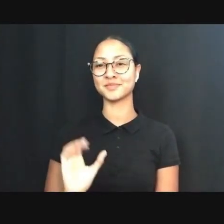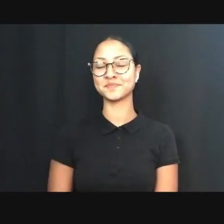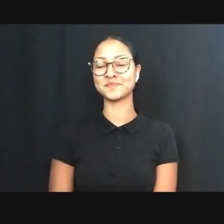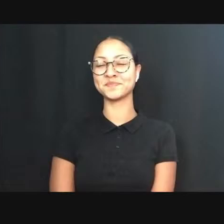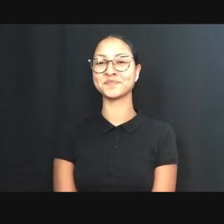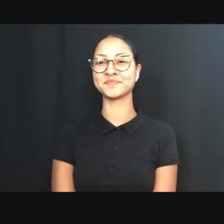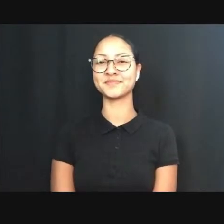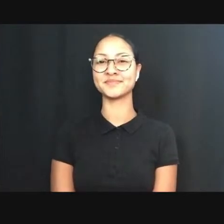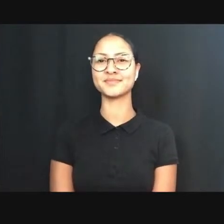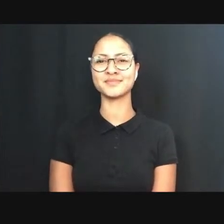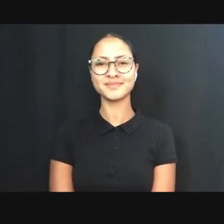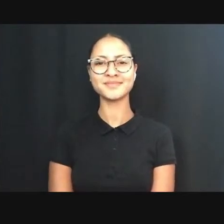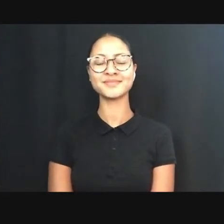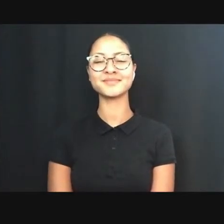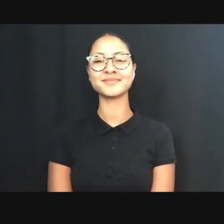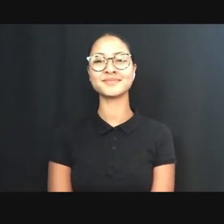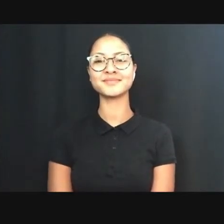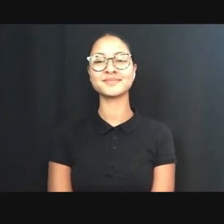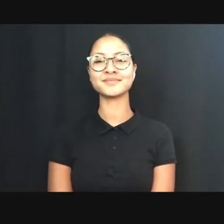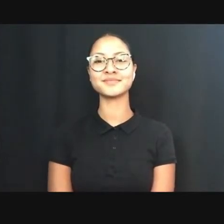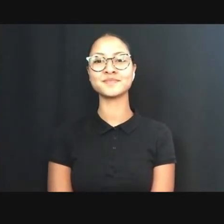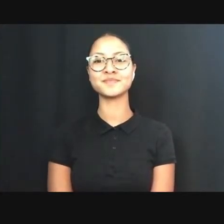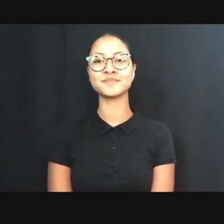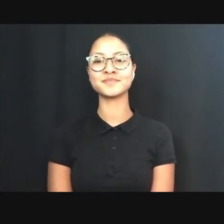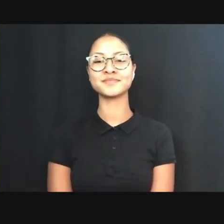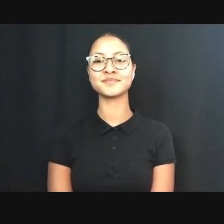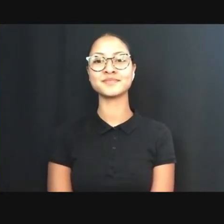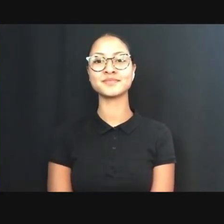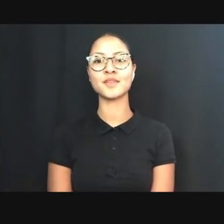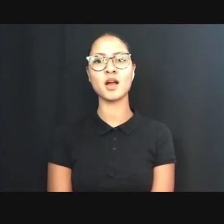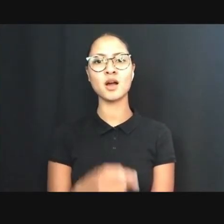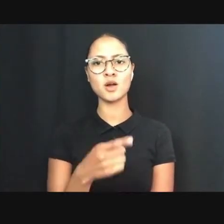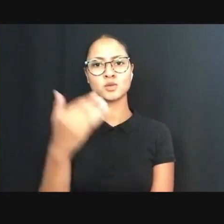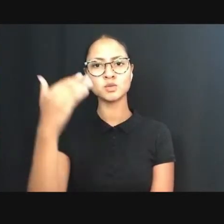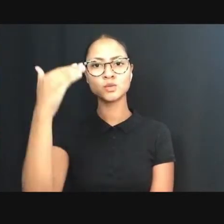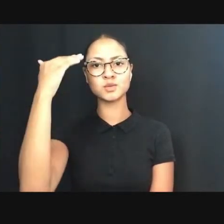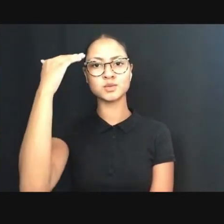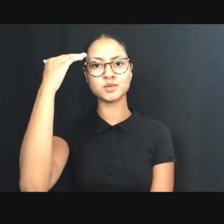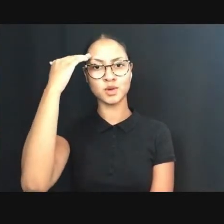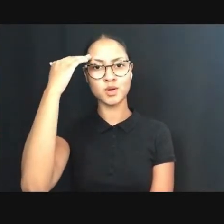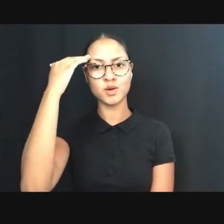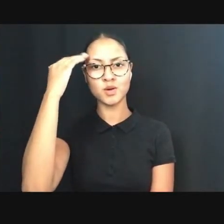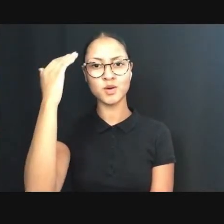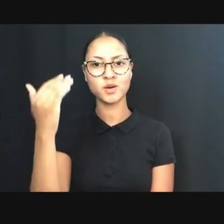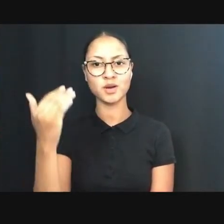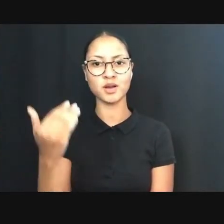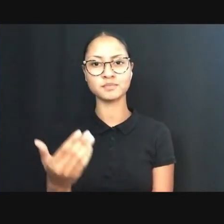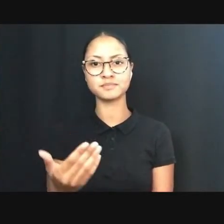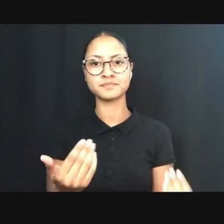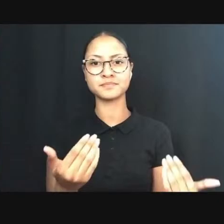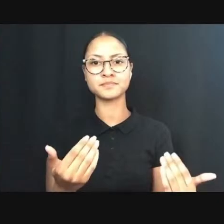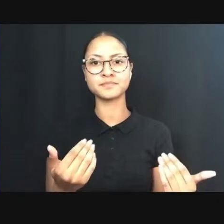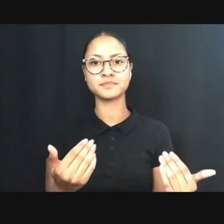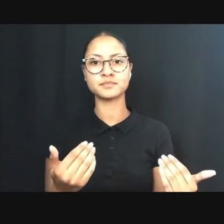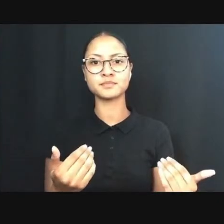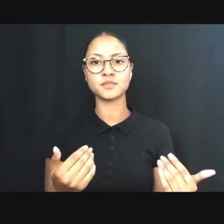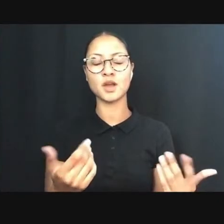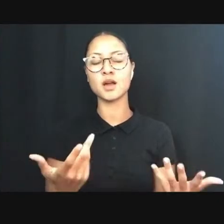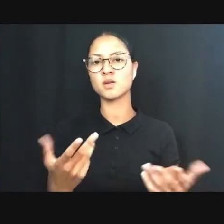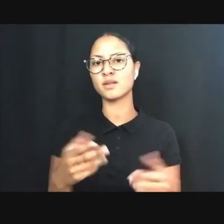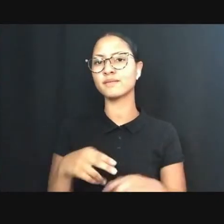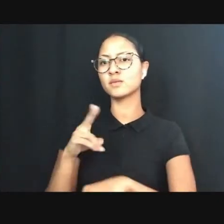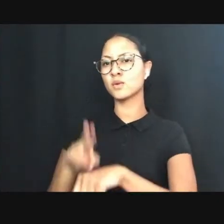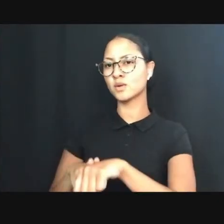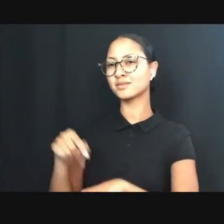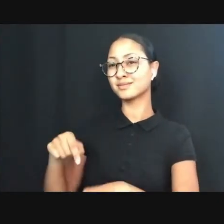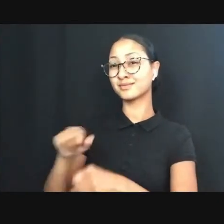You miss New York. Come on, tell the truth. Of course I do. This pandemic ain't right for so many reasons, but one of them being